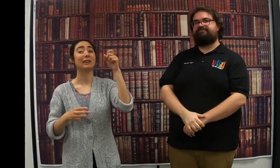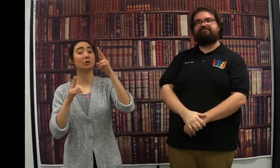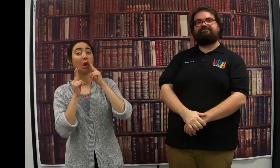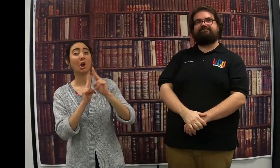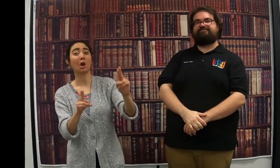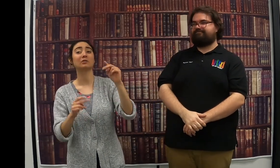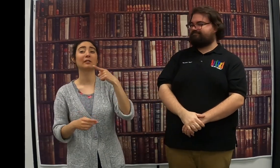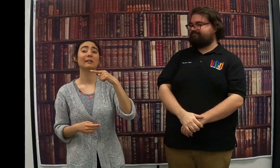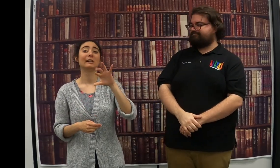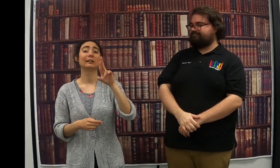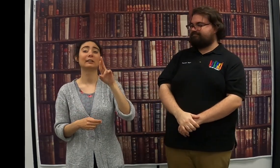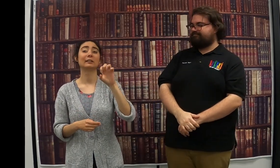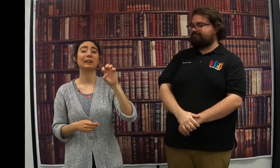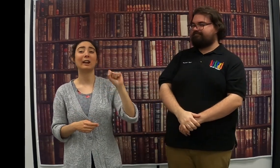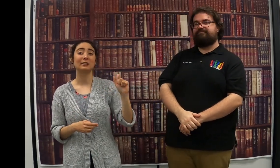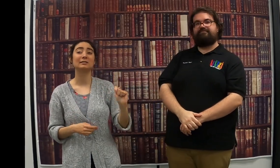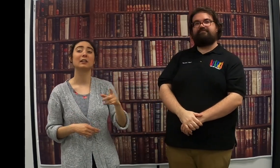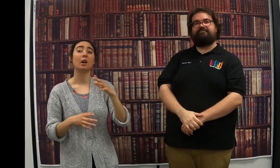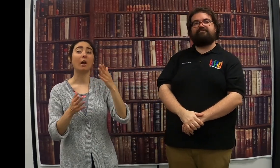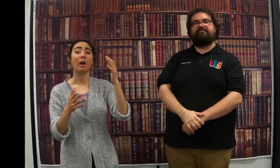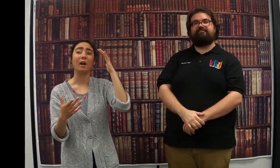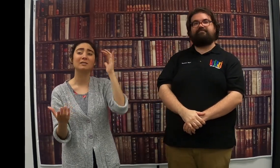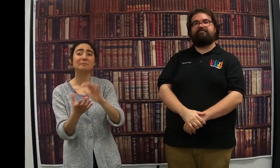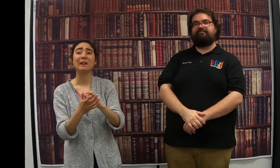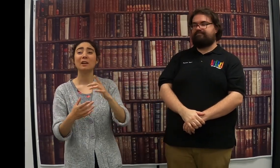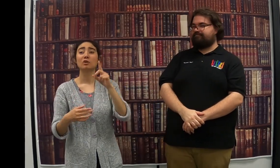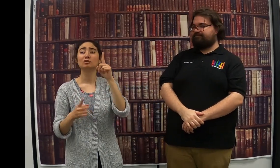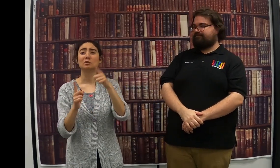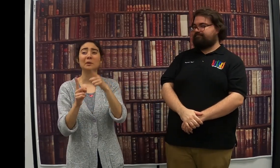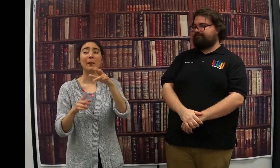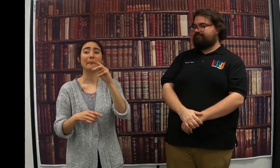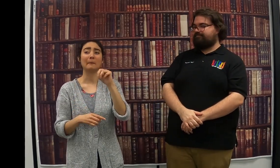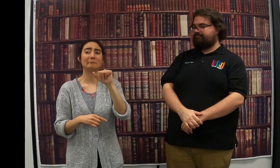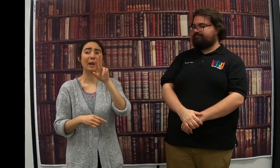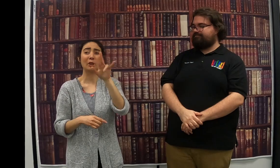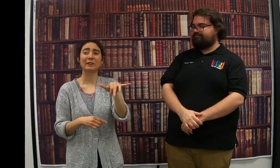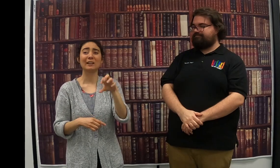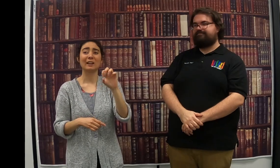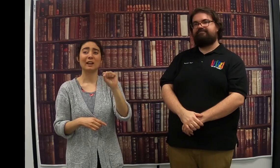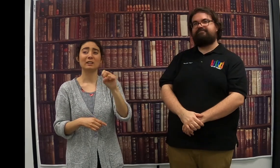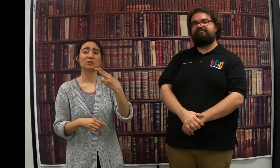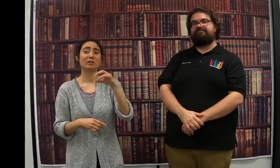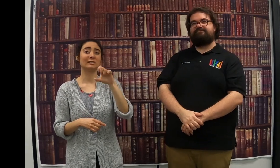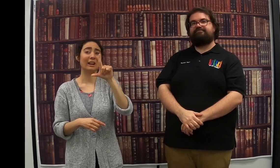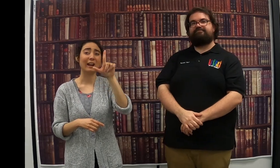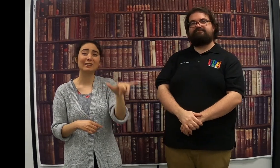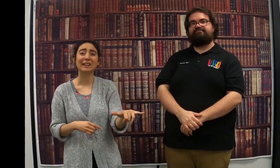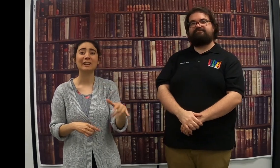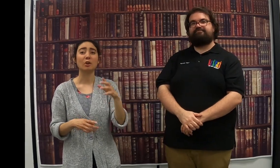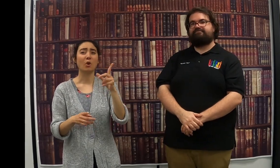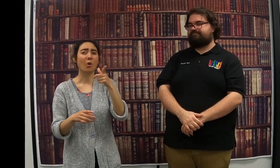Yes, honoured guests. Husband to the Mary Shelley, whose works we will visit another